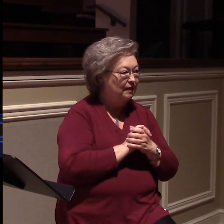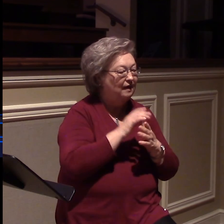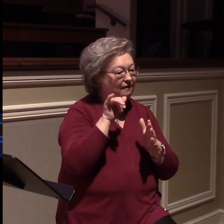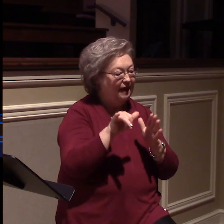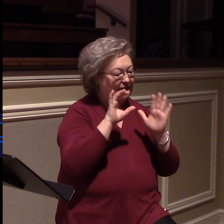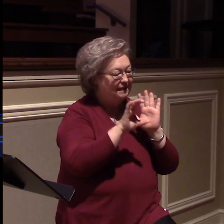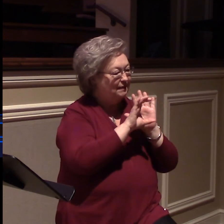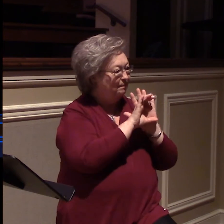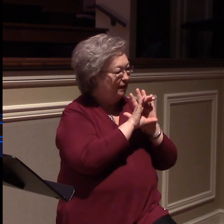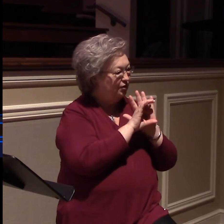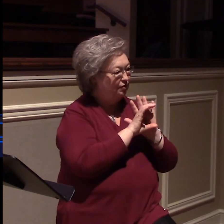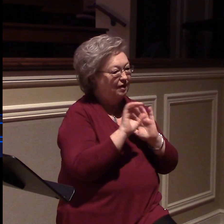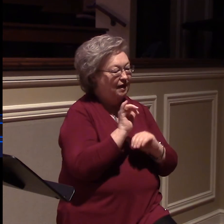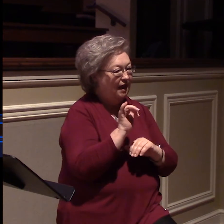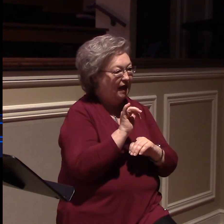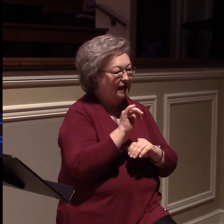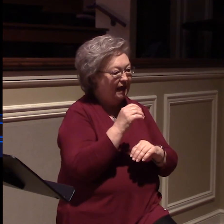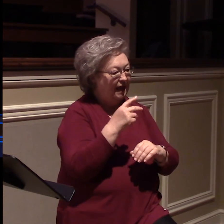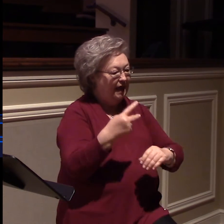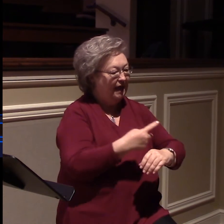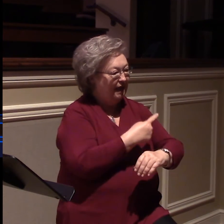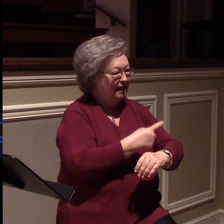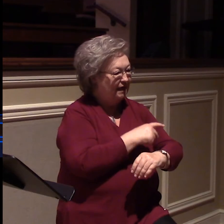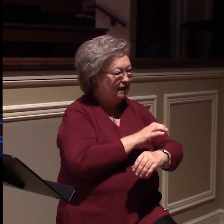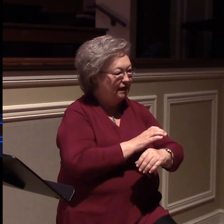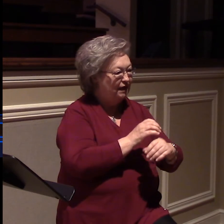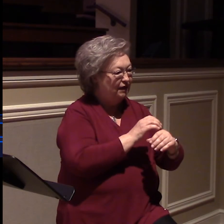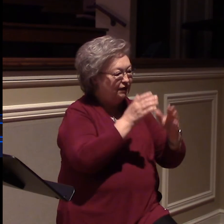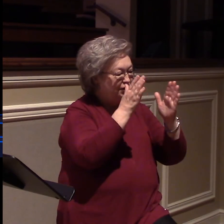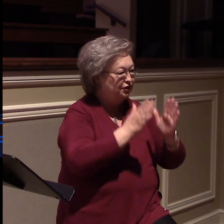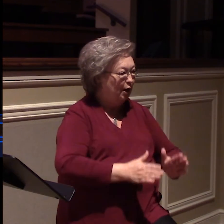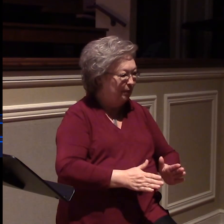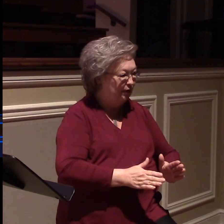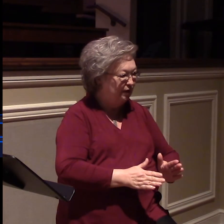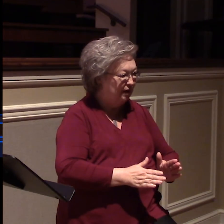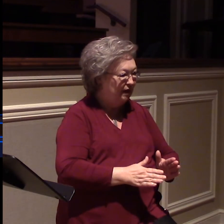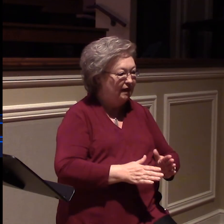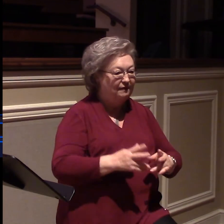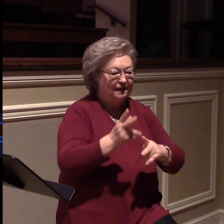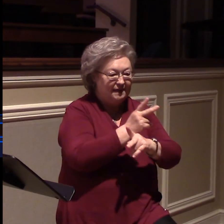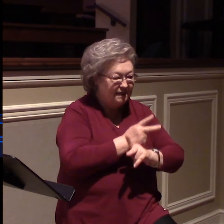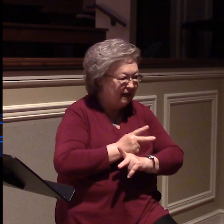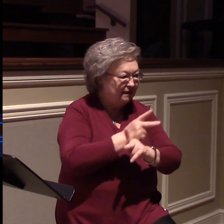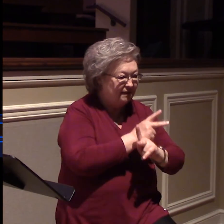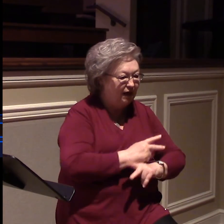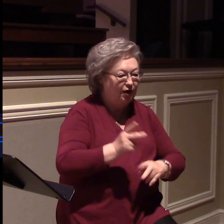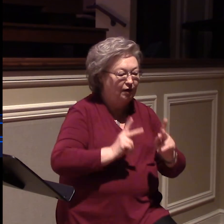picture of a shepherd, one who deeply cares about and is attuned to the needs of those over whom he has been